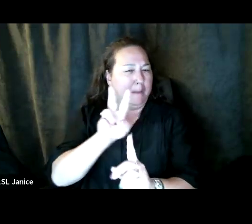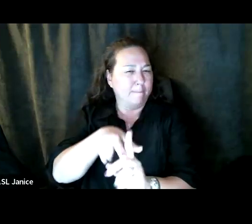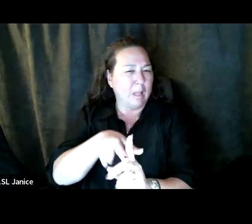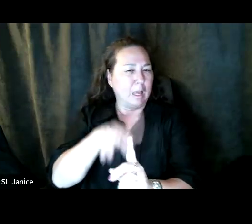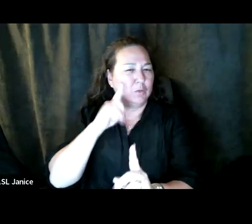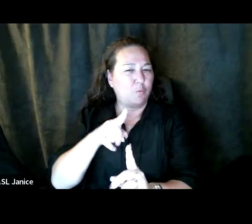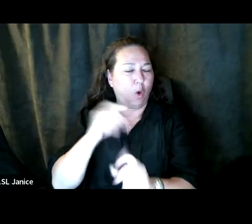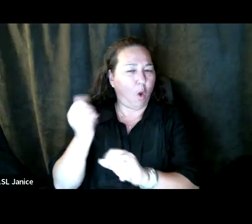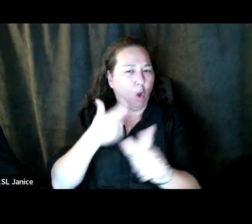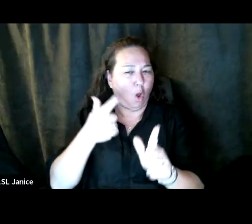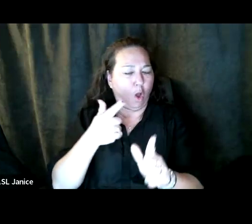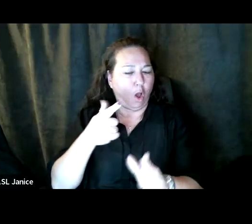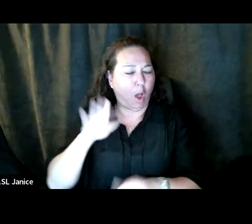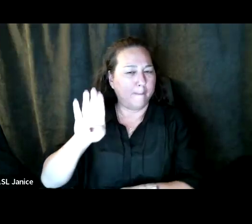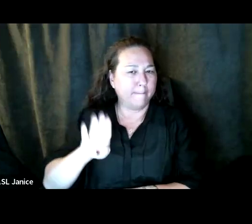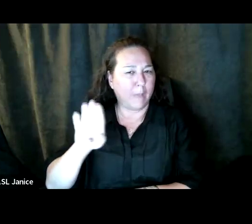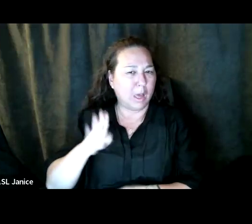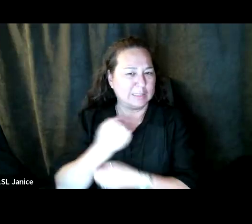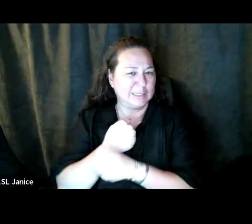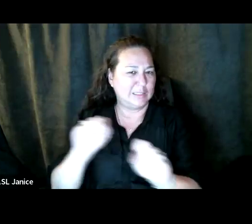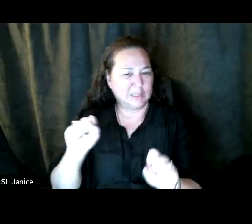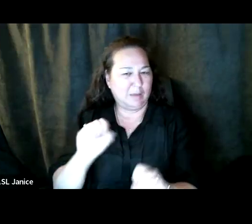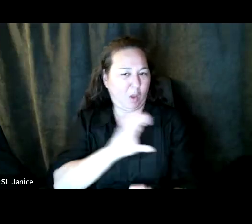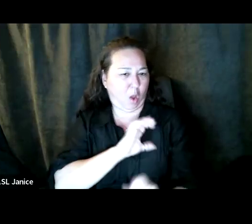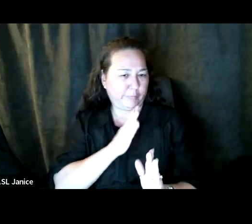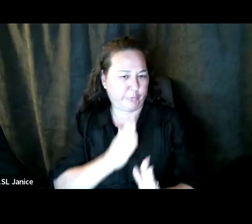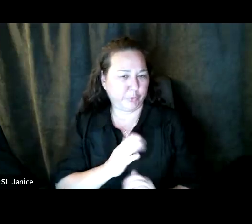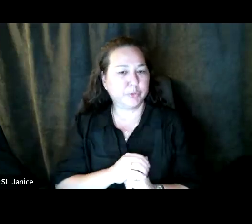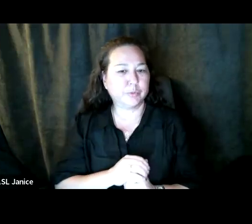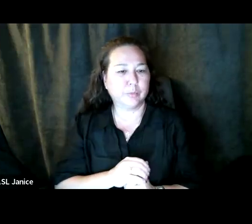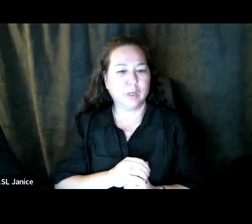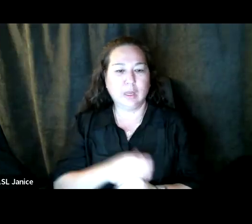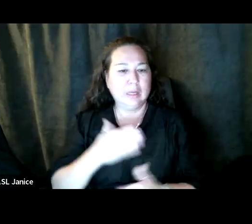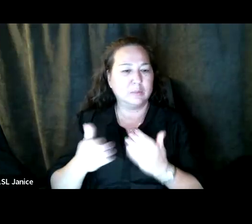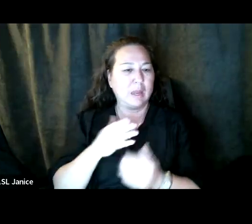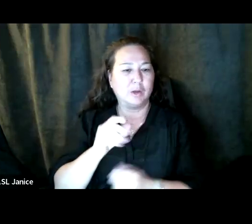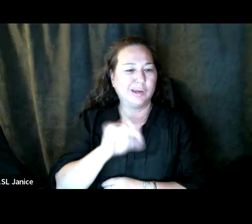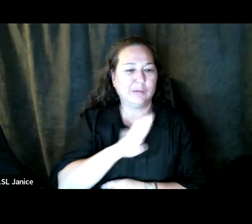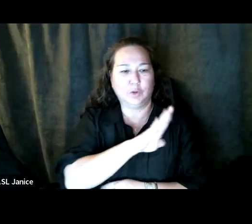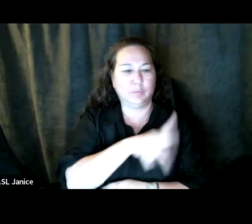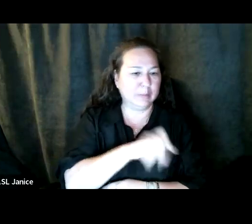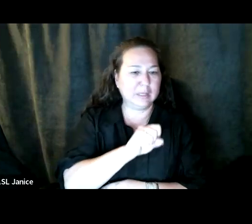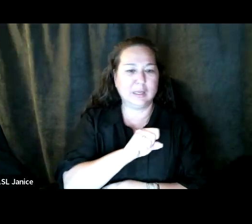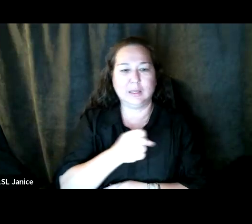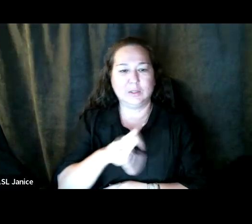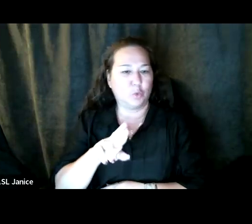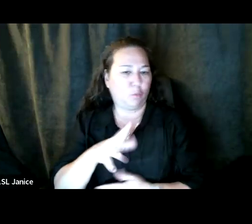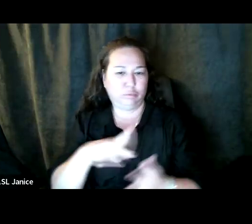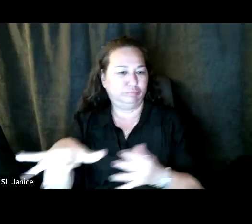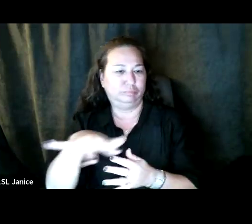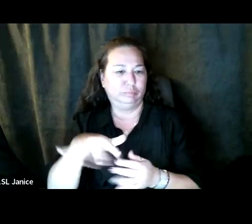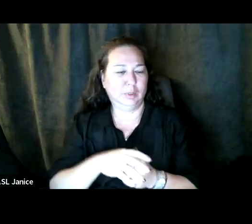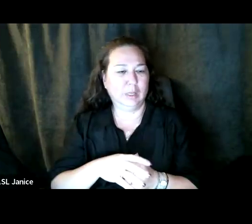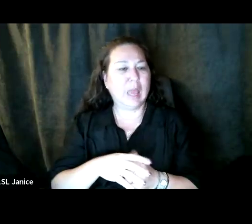safety officers, whether or not they're BPD, BPS, anyone who's in schools in the safety officer capacity is covered. It limits when